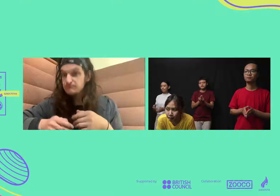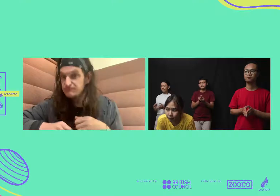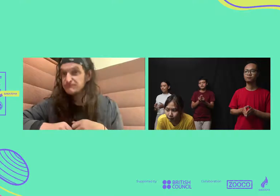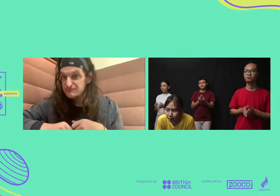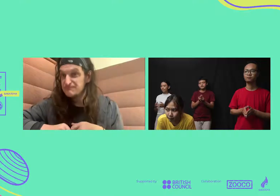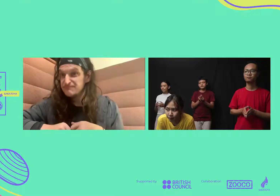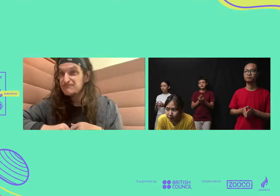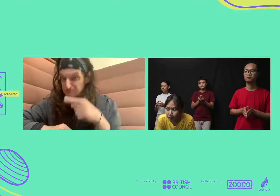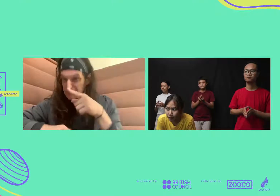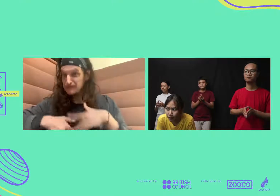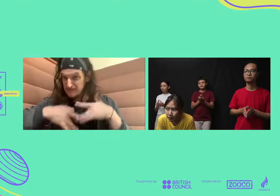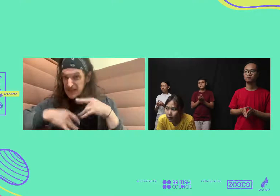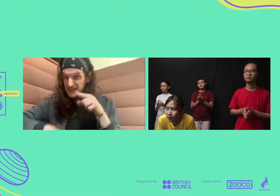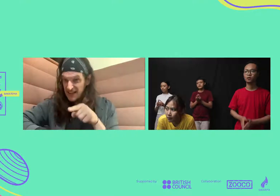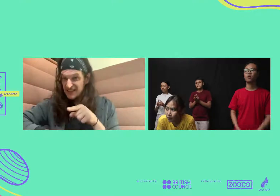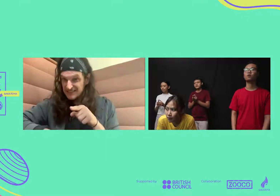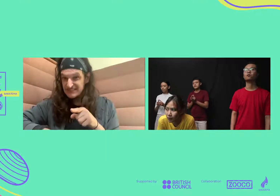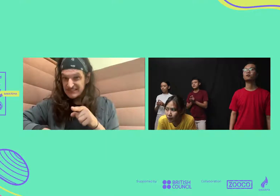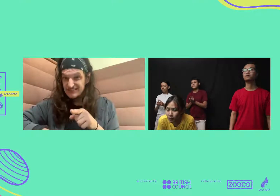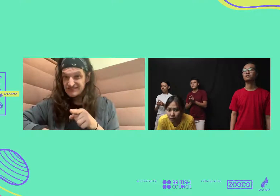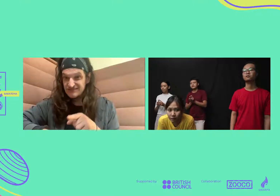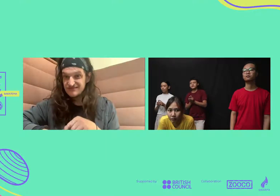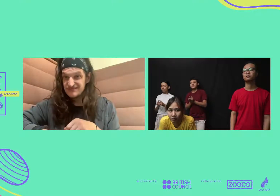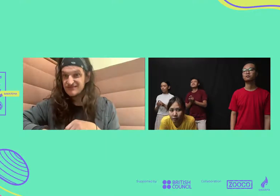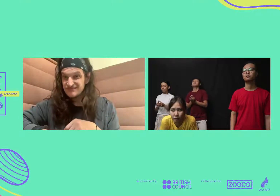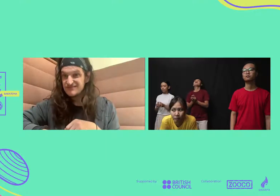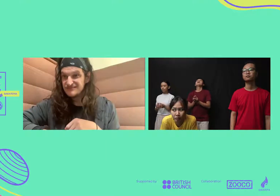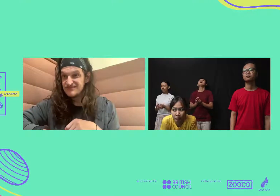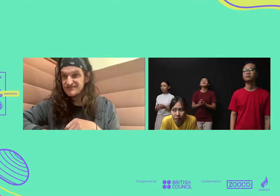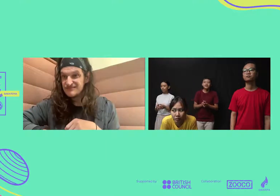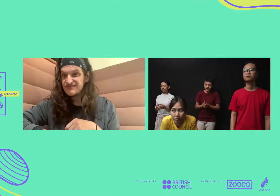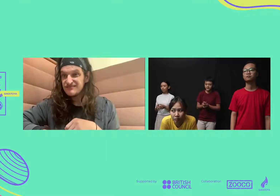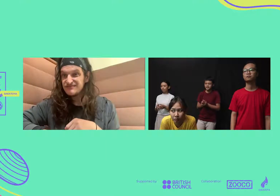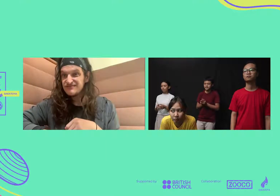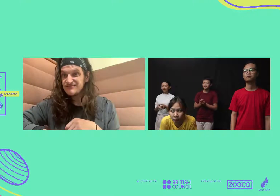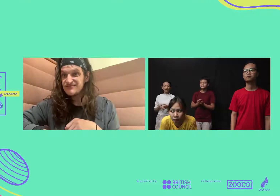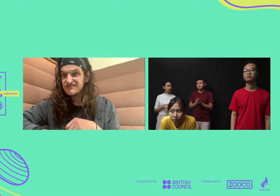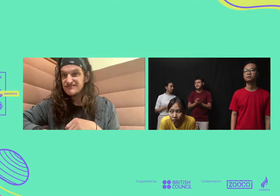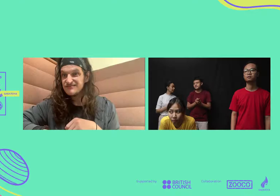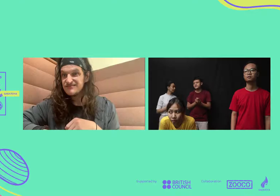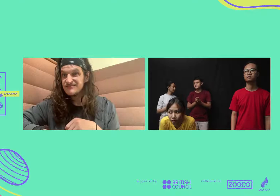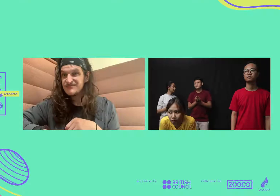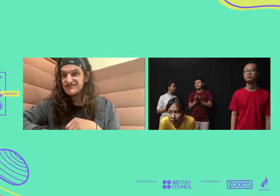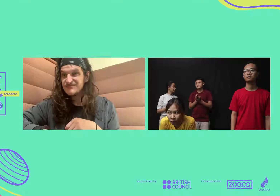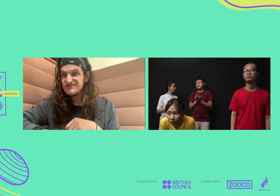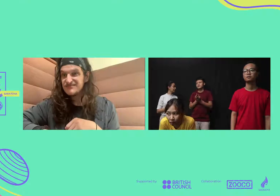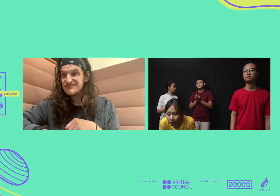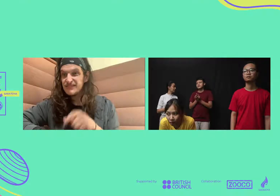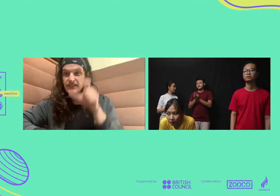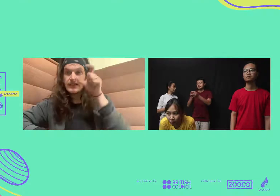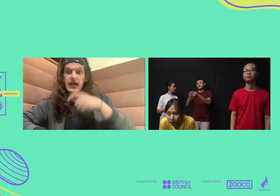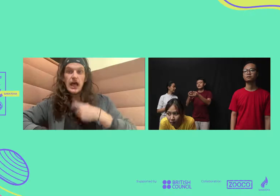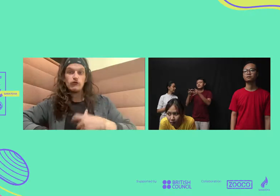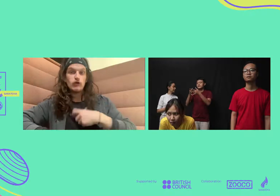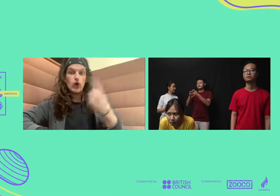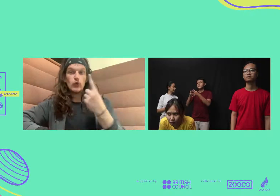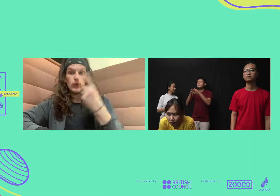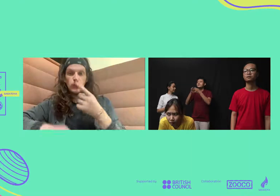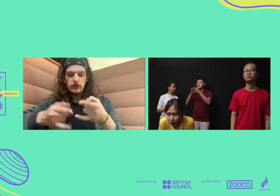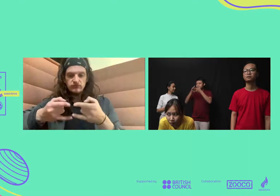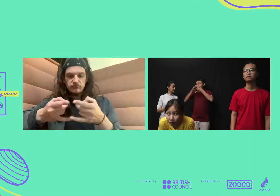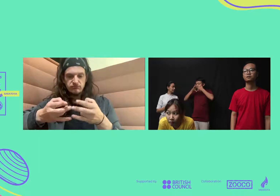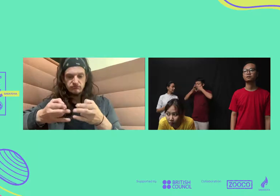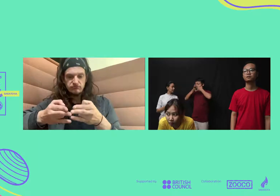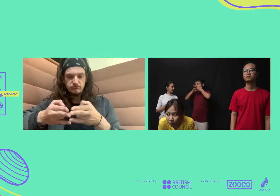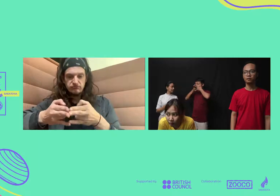character that is on that boat. So we've shifted perspective from the boat to then seeing the character on the boat. Does that make sense? Do